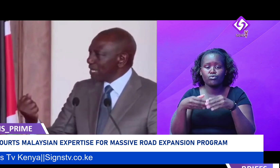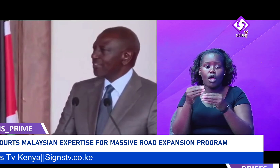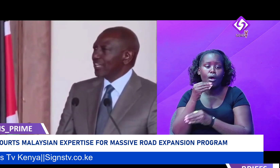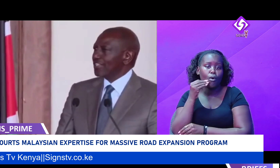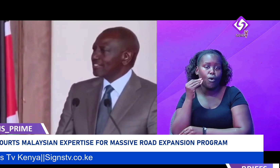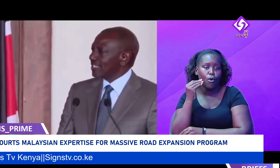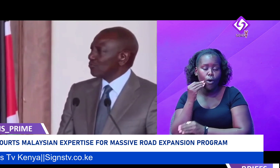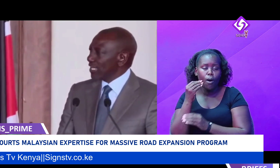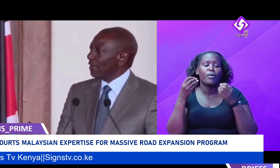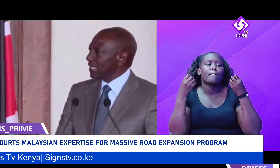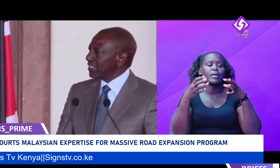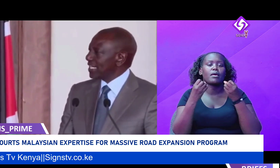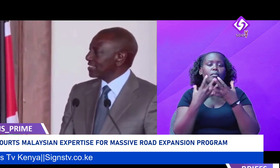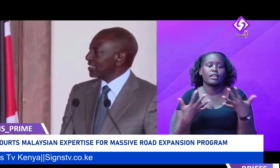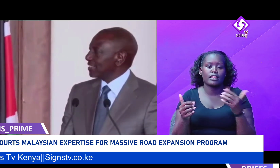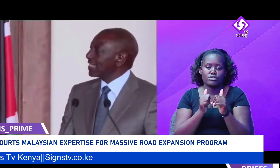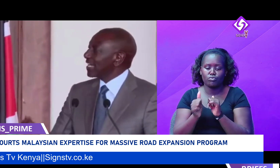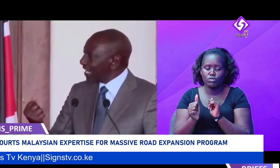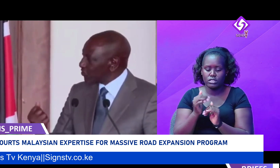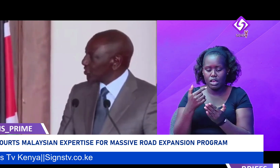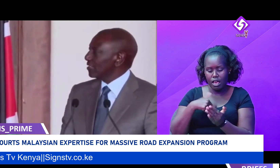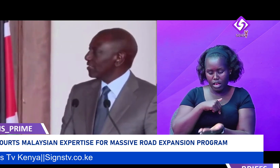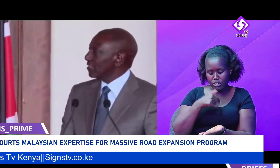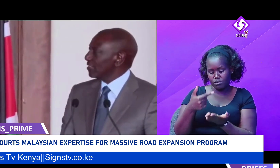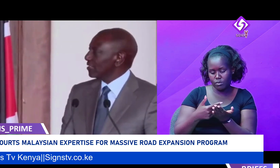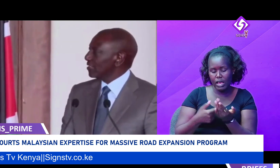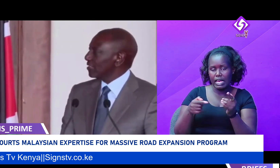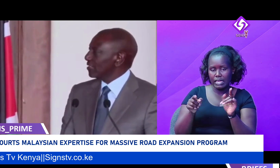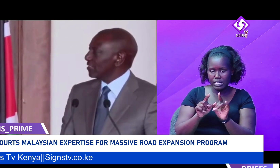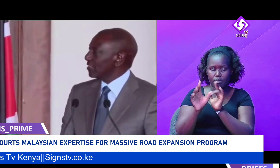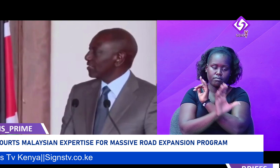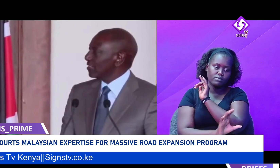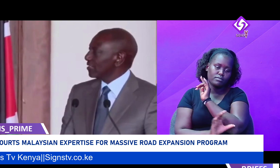the many things that we have been discussing as a country.